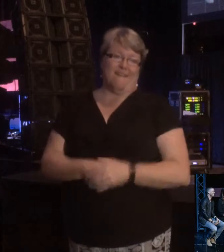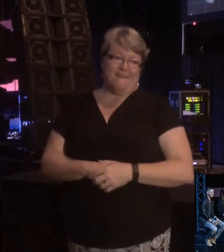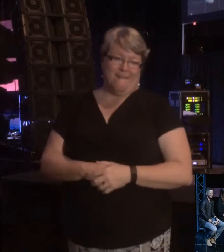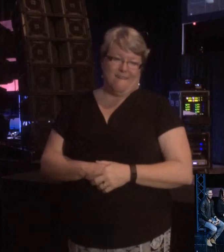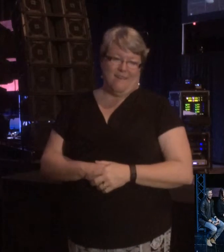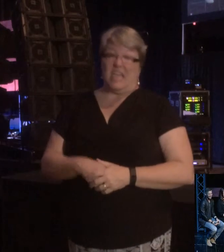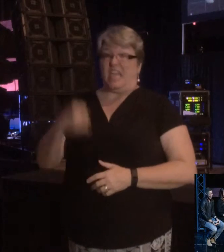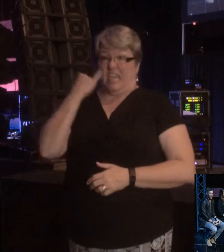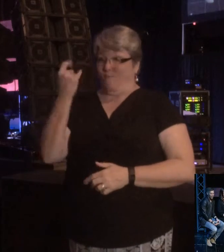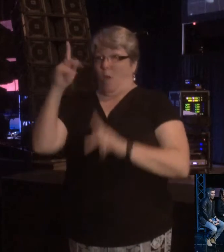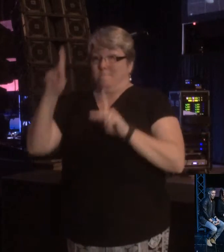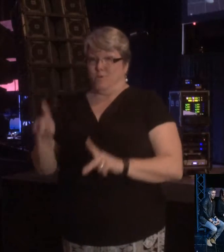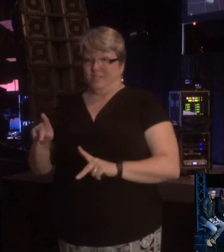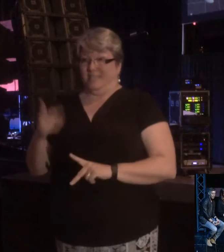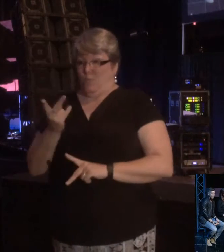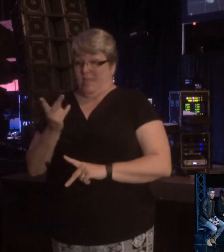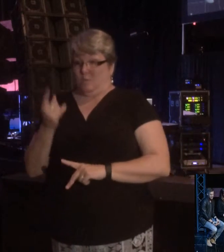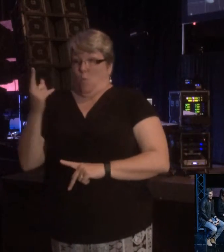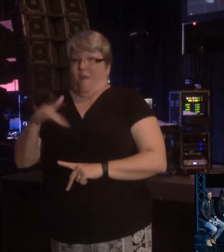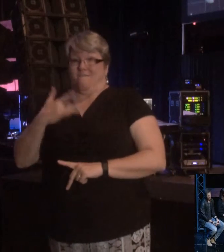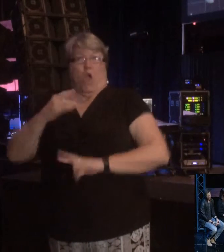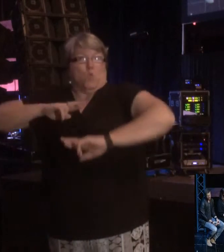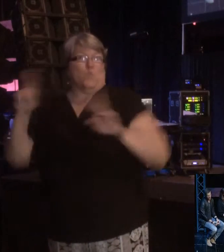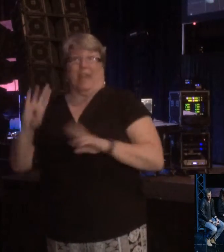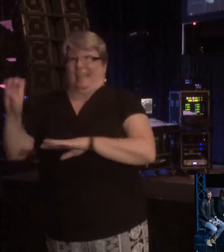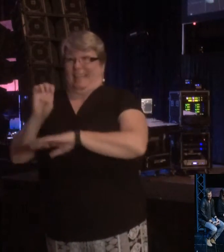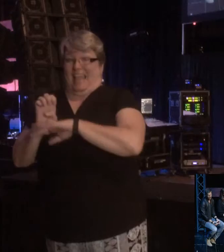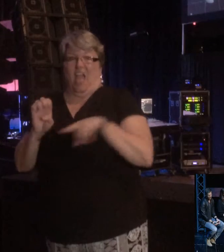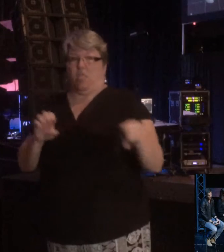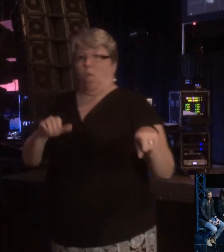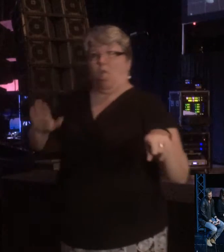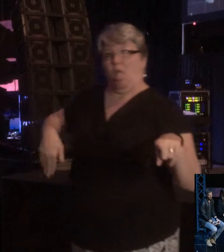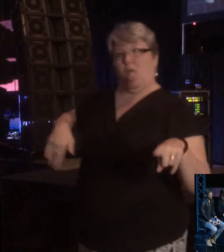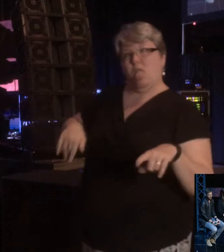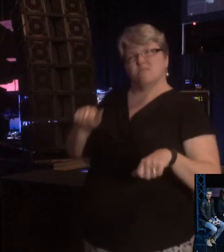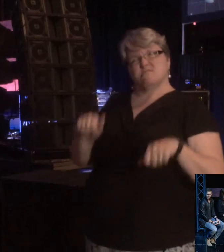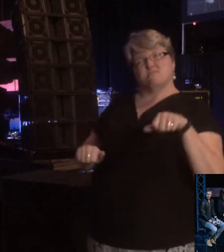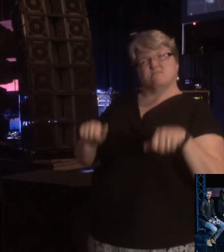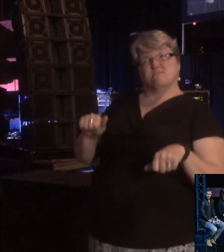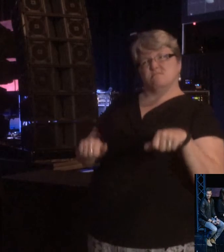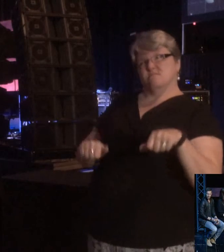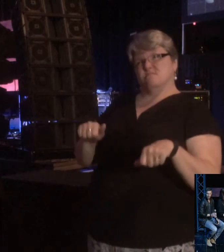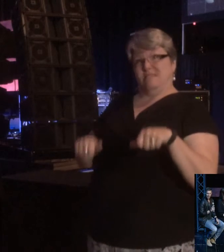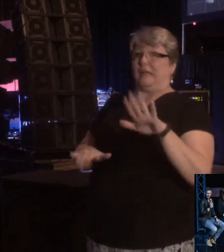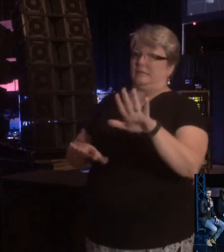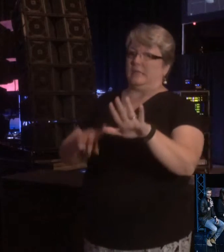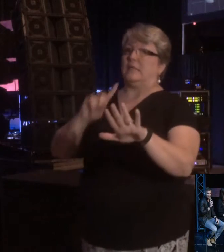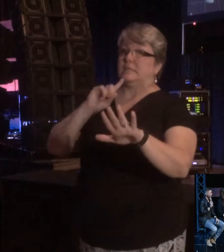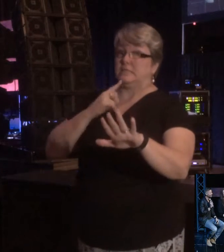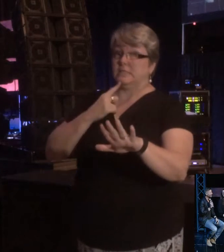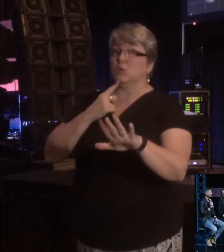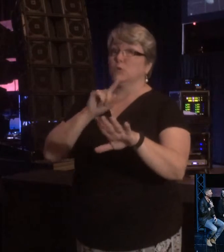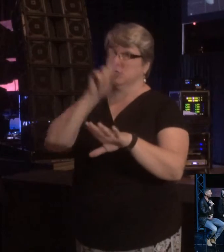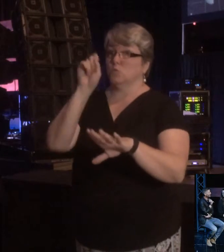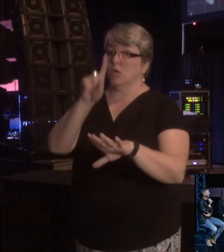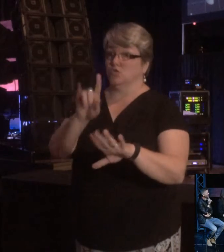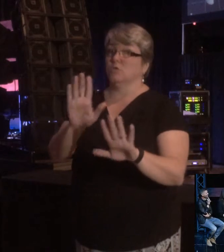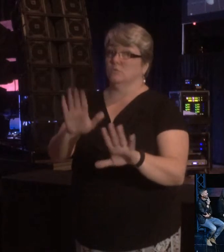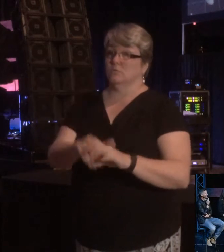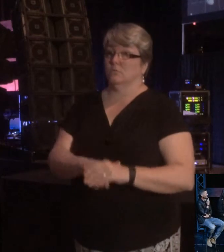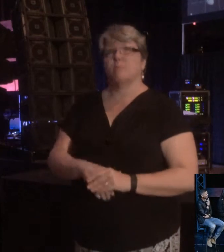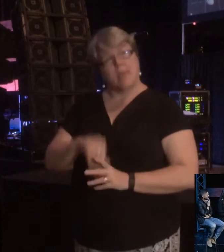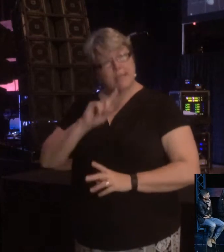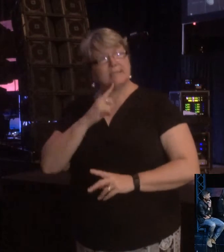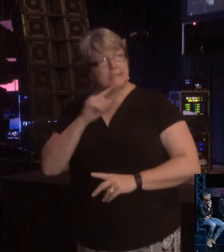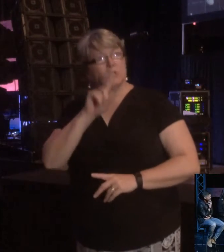talk. Does that sound good? Did y'all? I agree. Yes, good. All right. Well, this is fun. I'll just keep